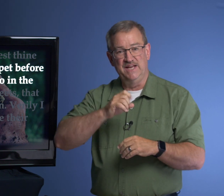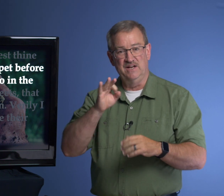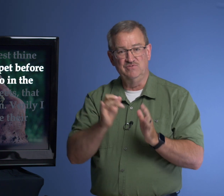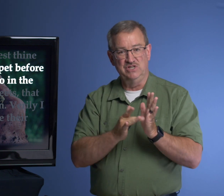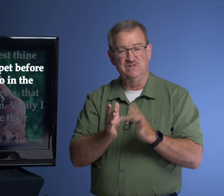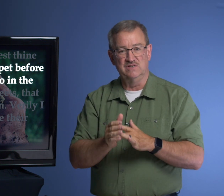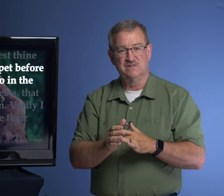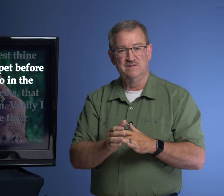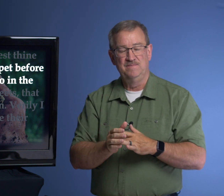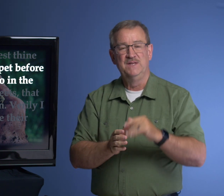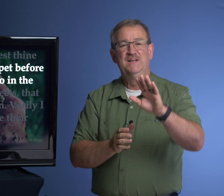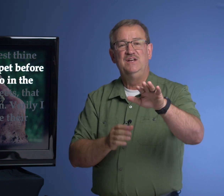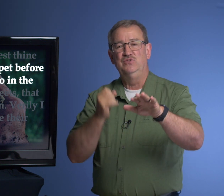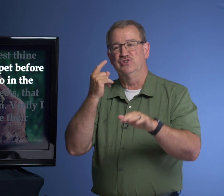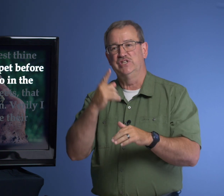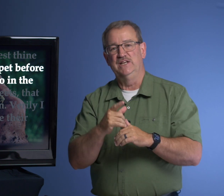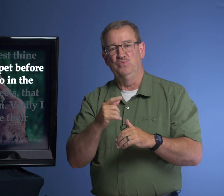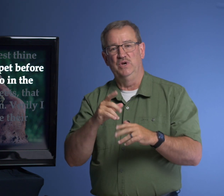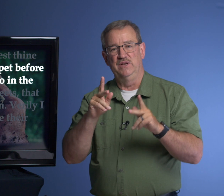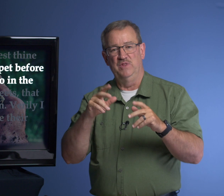of Jesus. You understand, when they